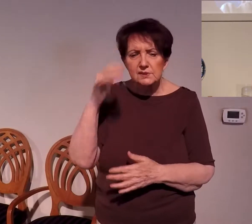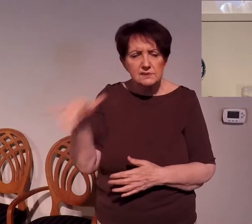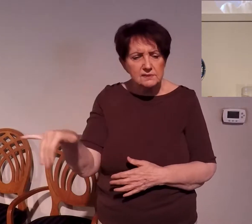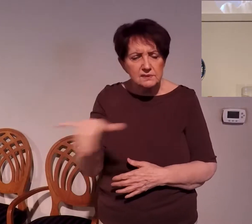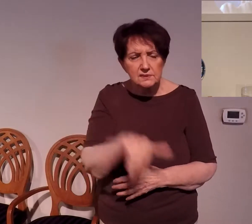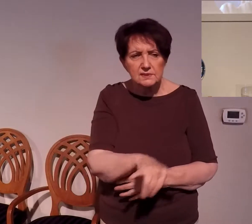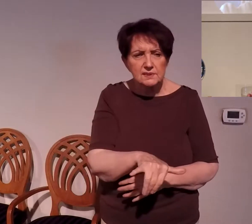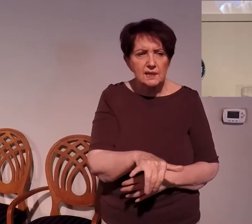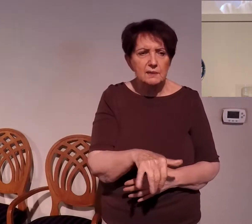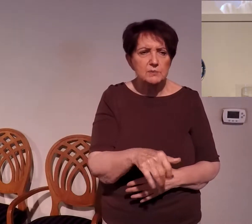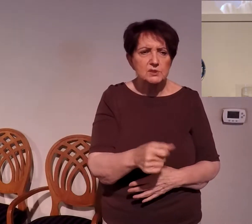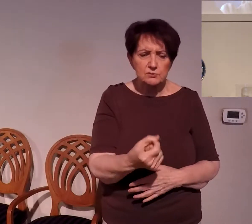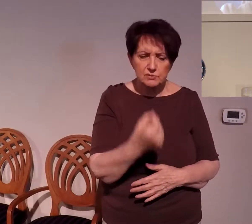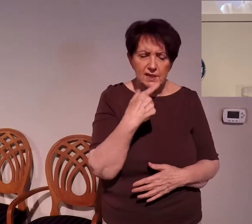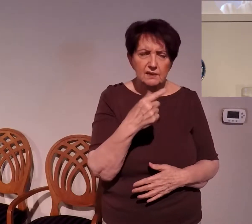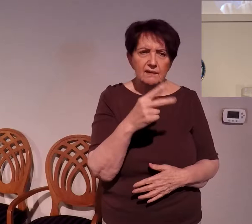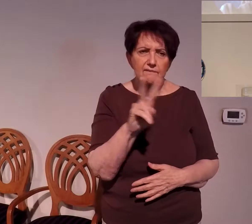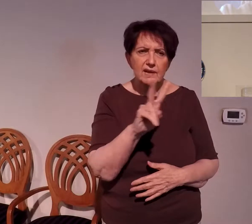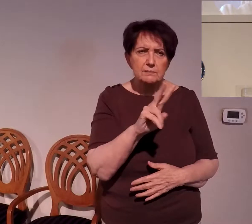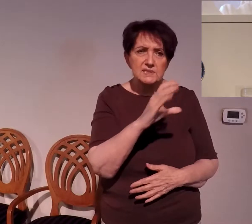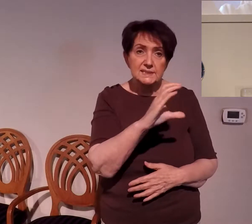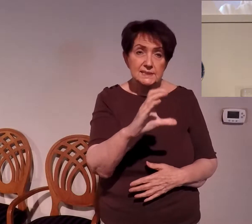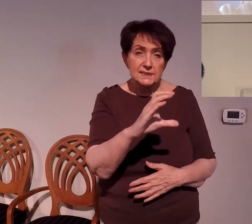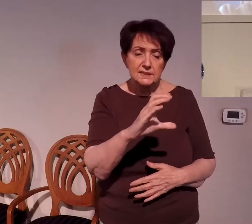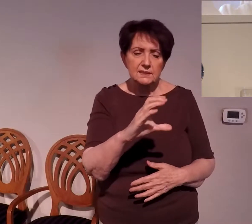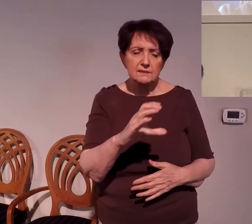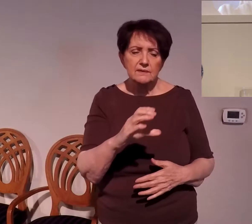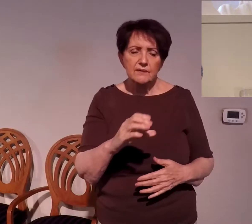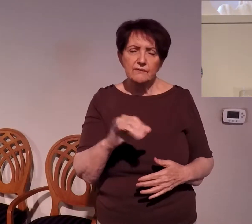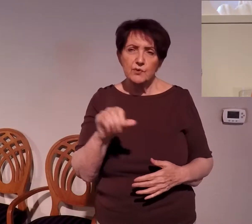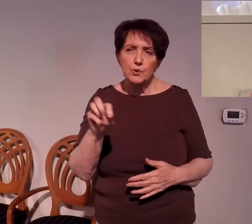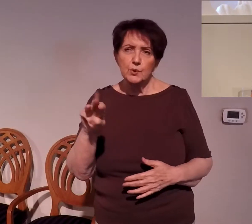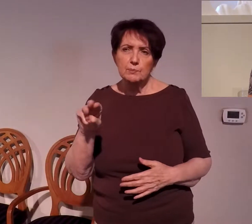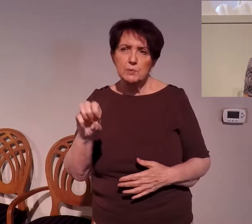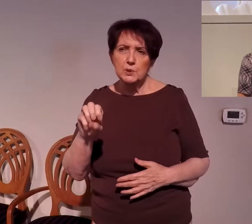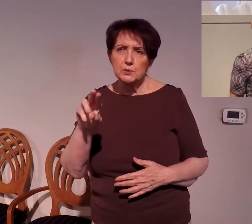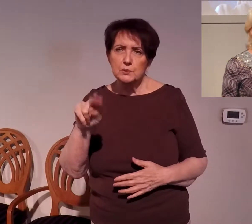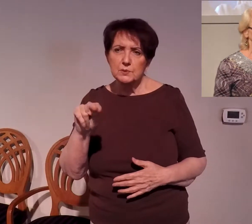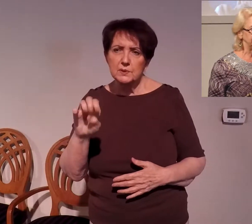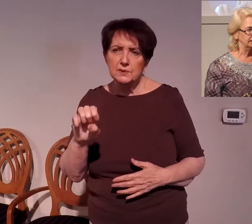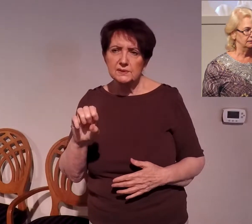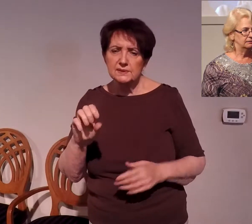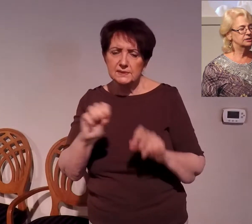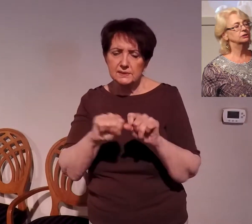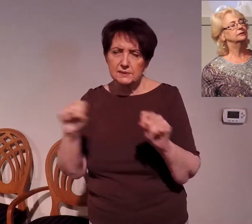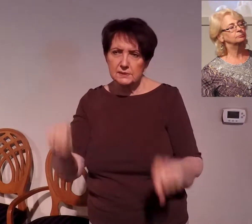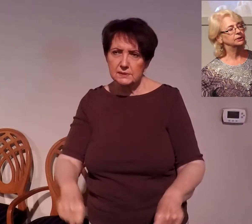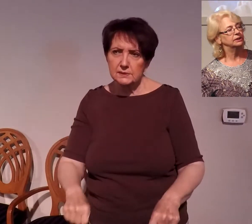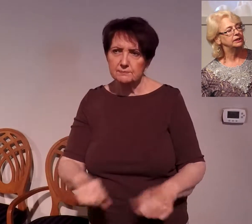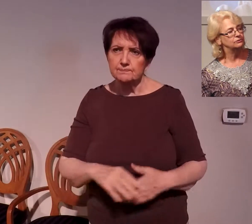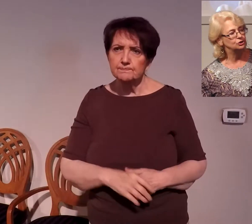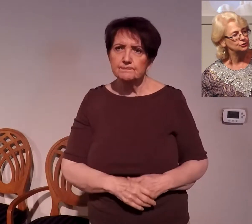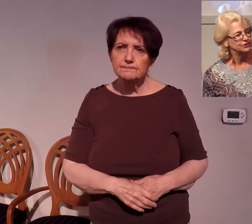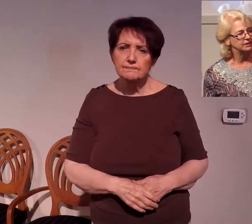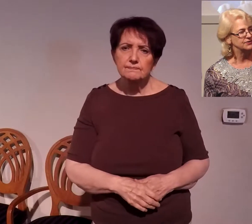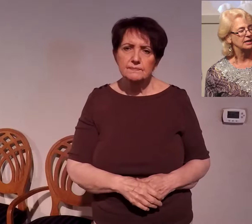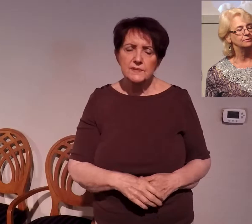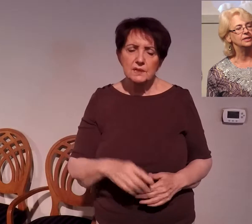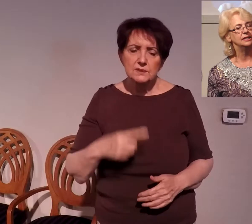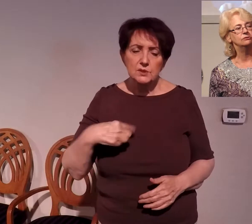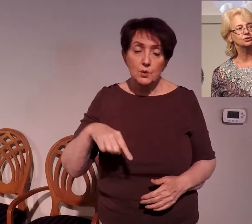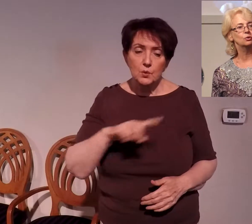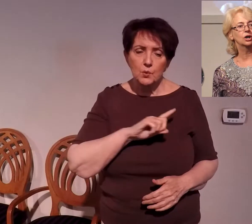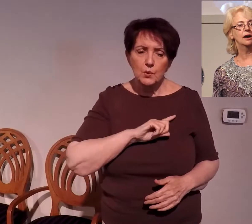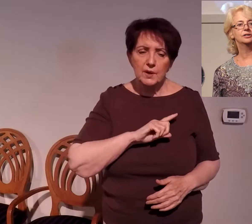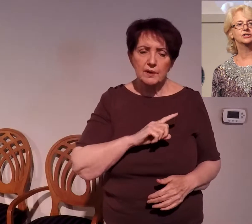take vitamin C to boost your immune system. So we are deliberately inducing